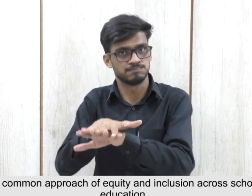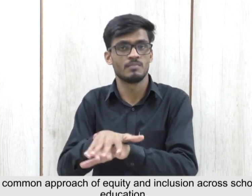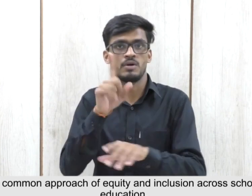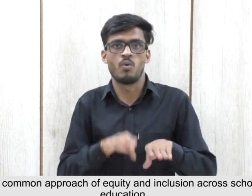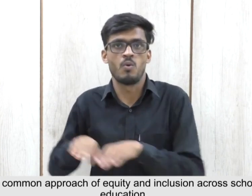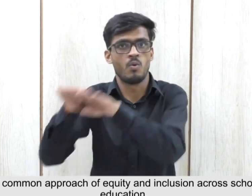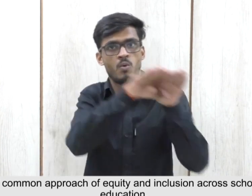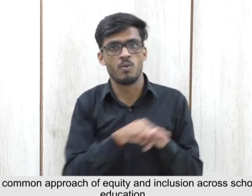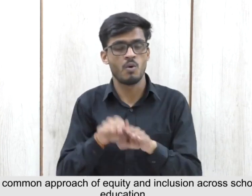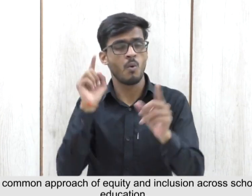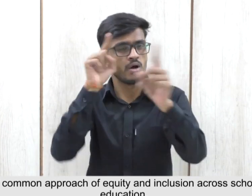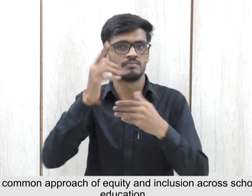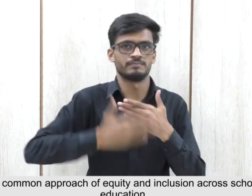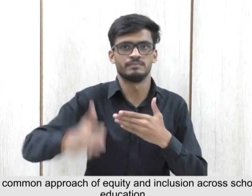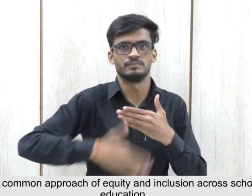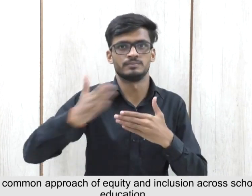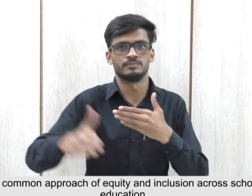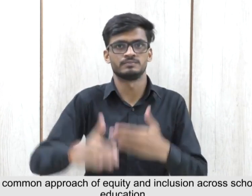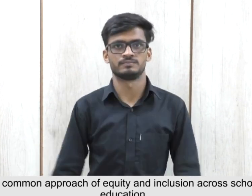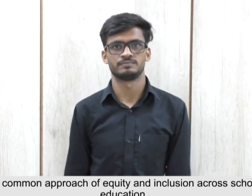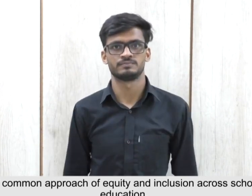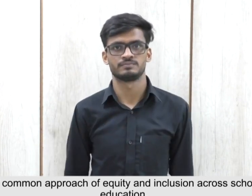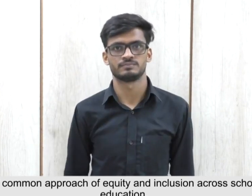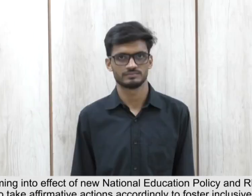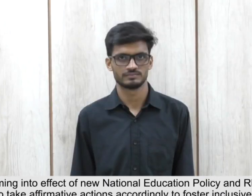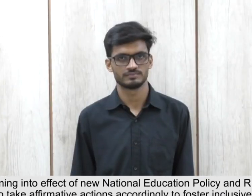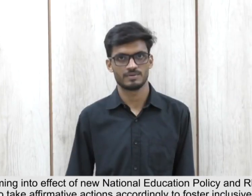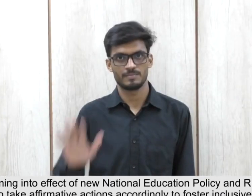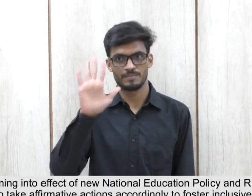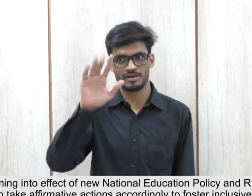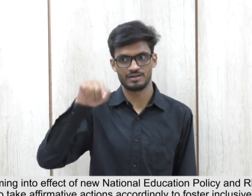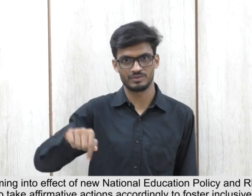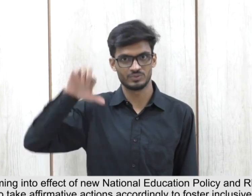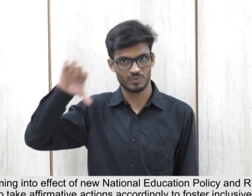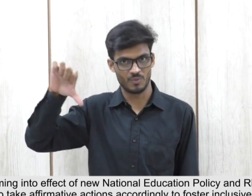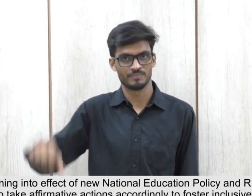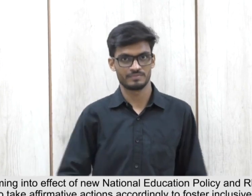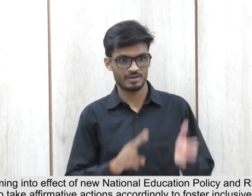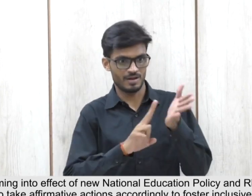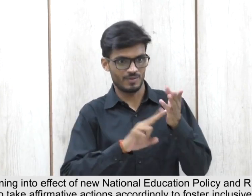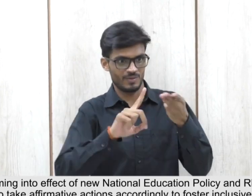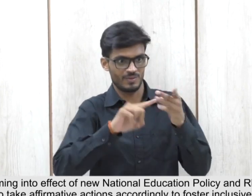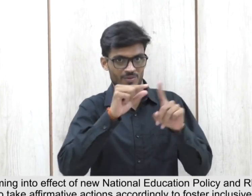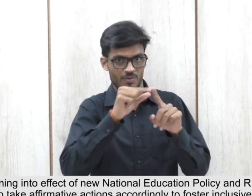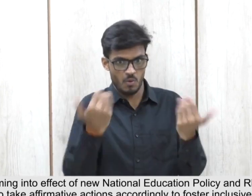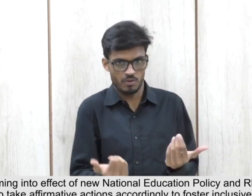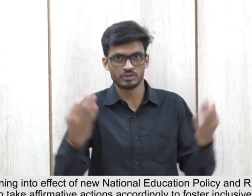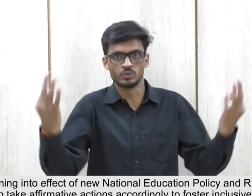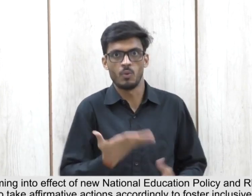inclusion across school and higher education. 5.9. With the coming into effect of